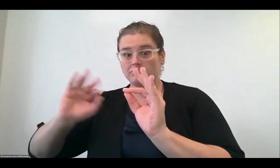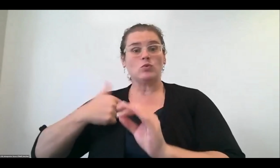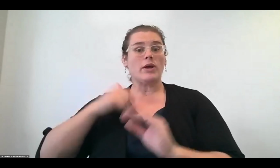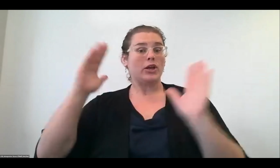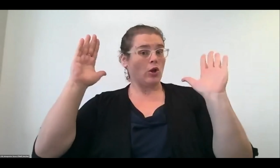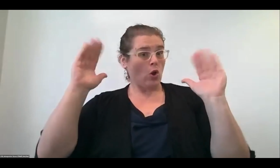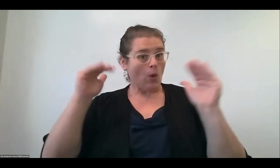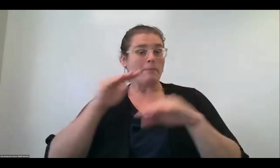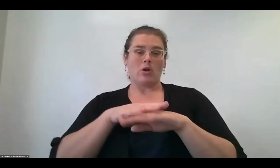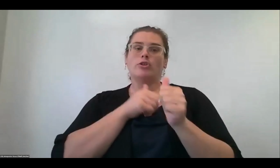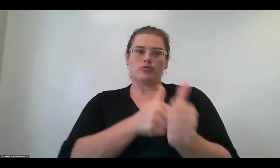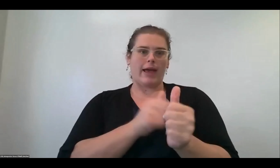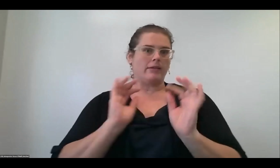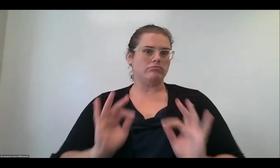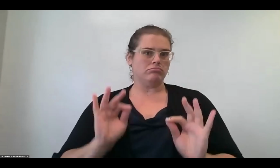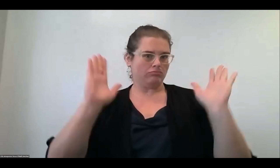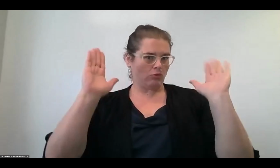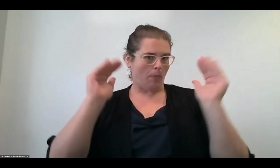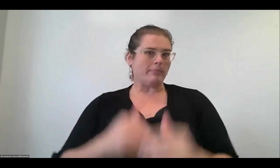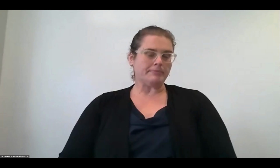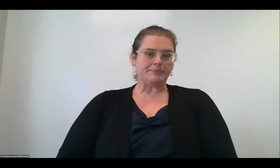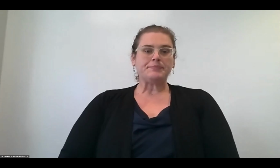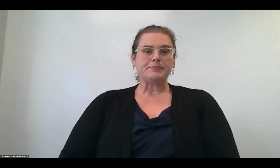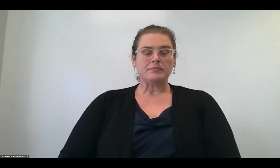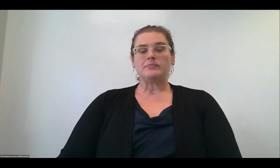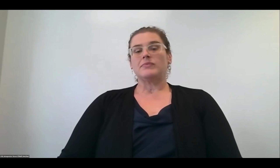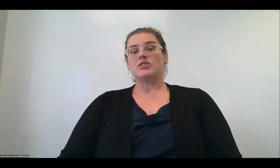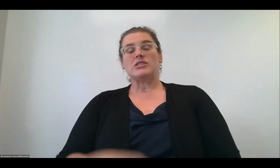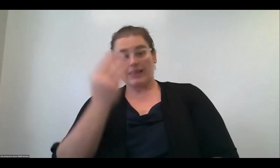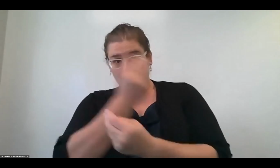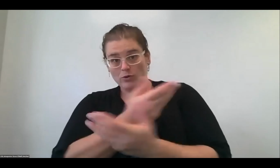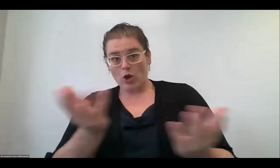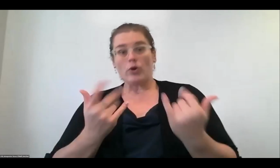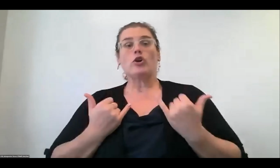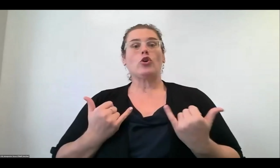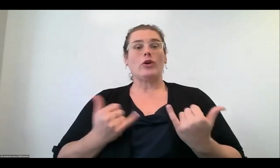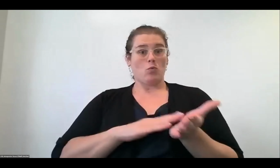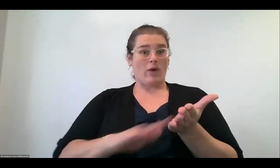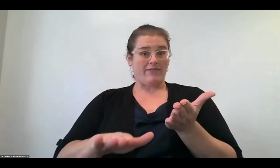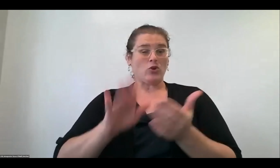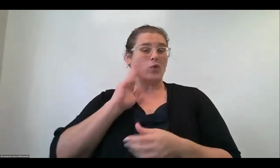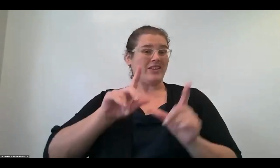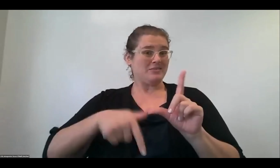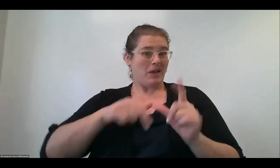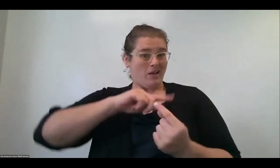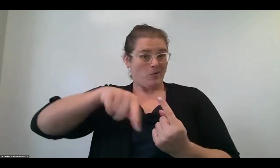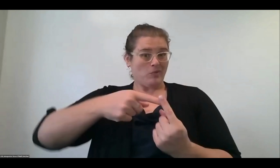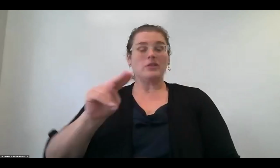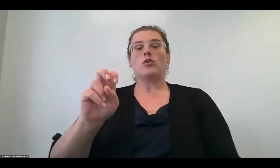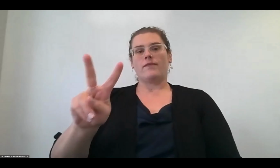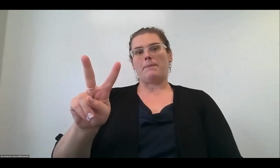Our current waiver, just so people are aware, our current waiver expires in